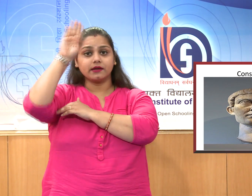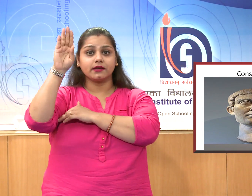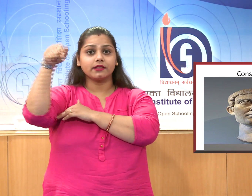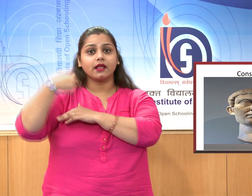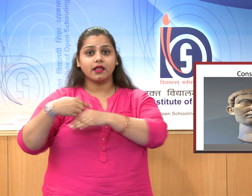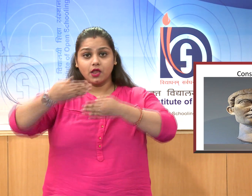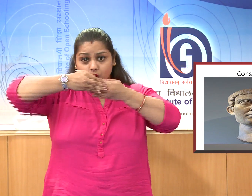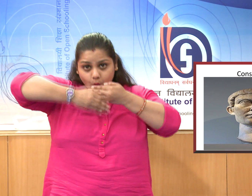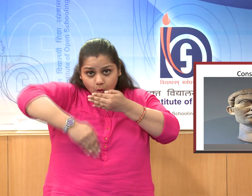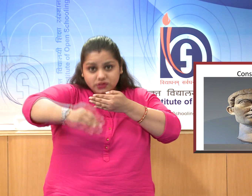Constantine